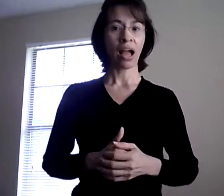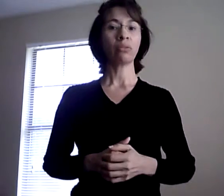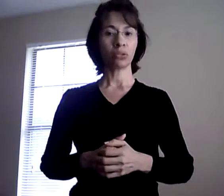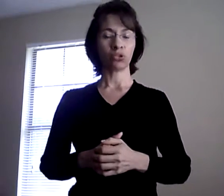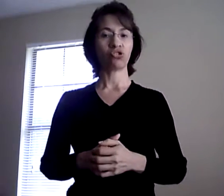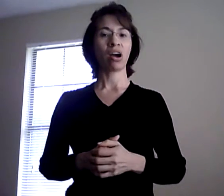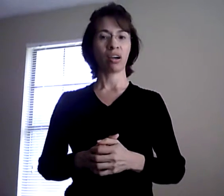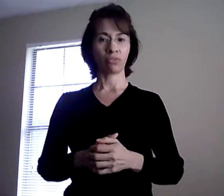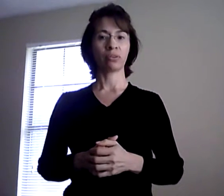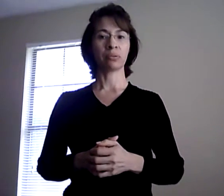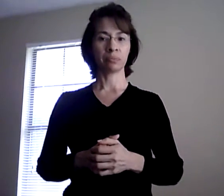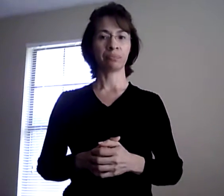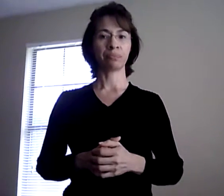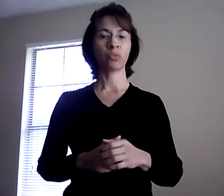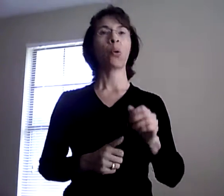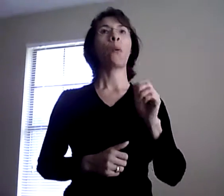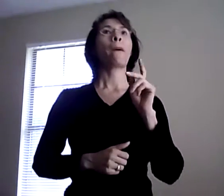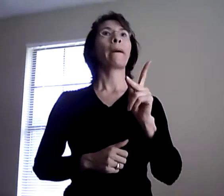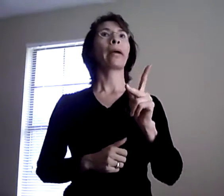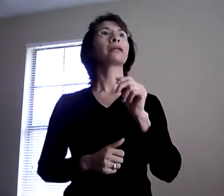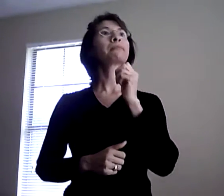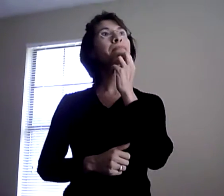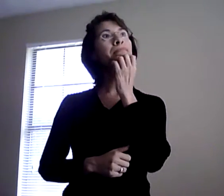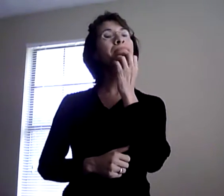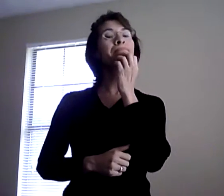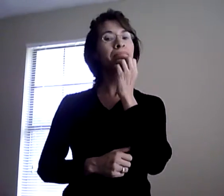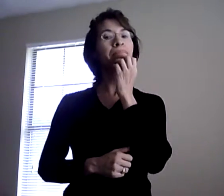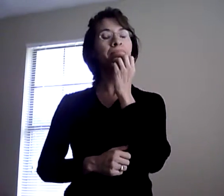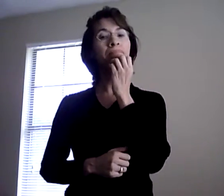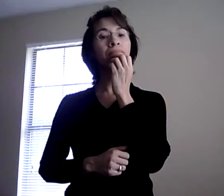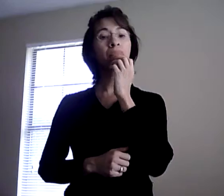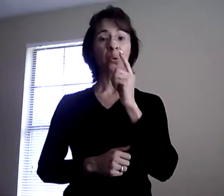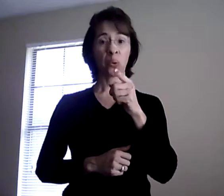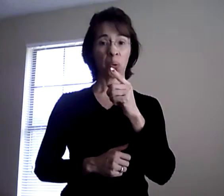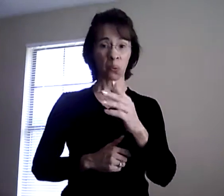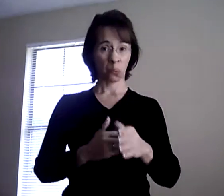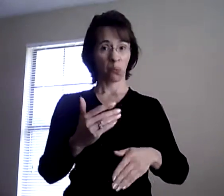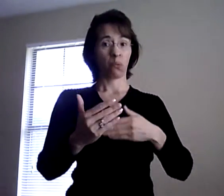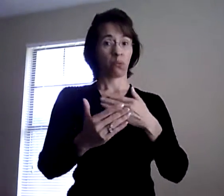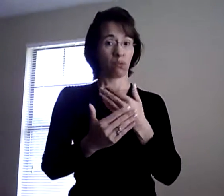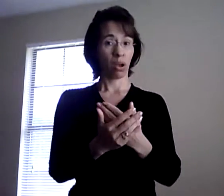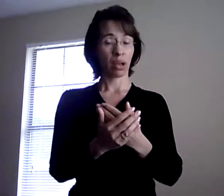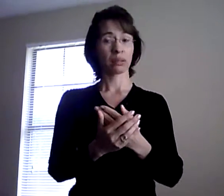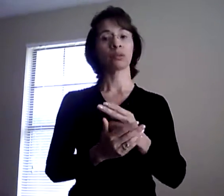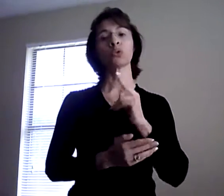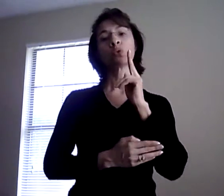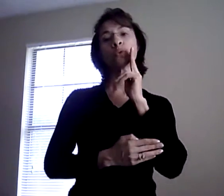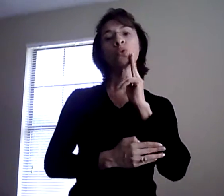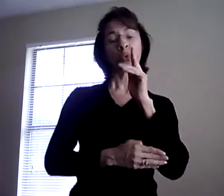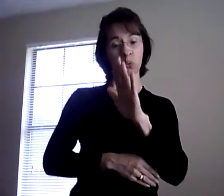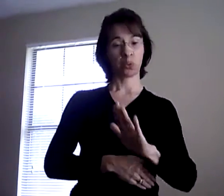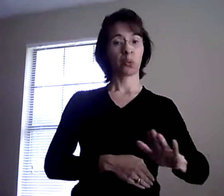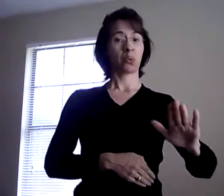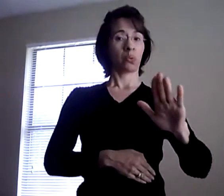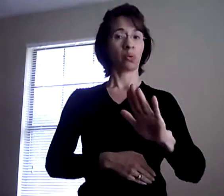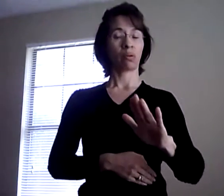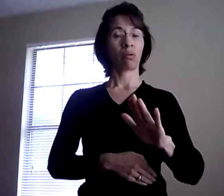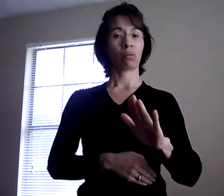I'm gonna Driving. drive. Okay, so once you get into Houston, depending on what side of town you're staying